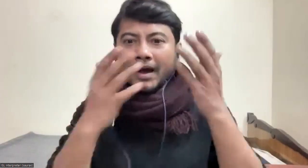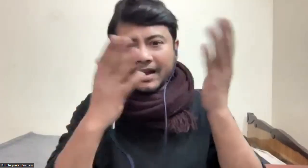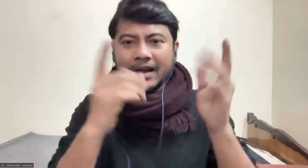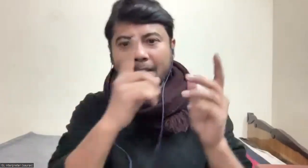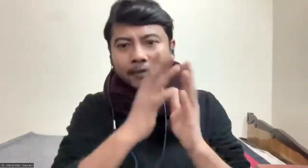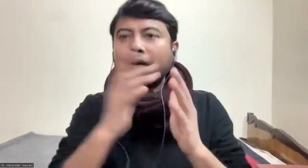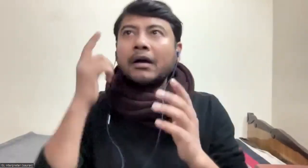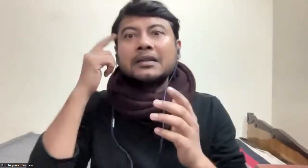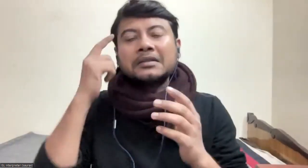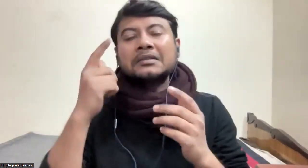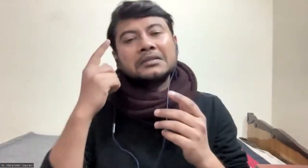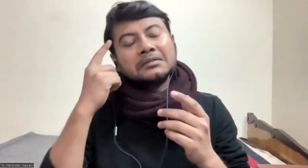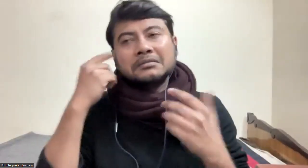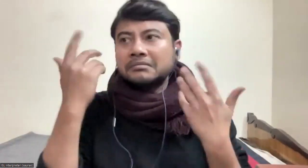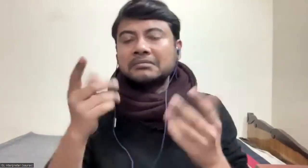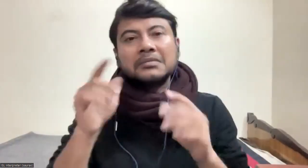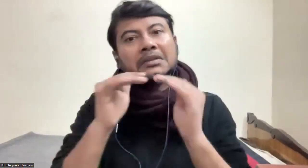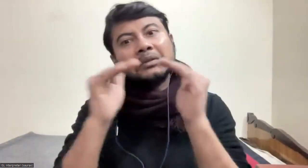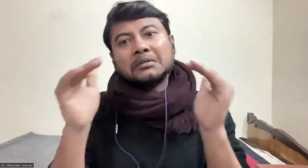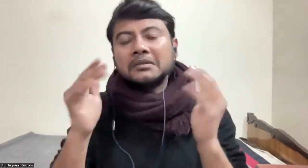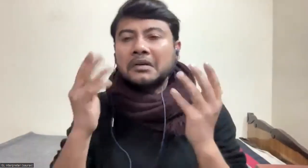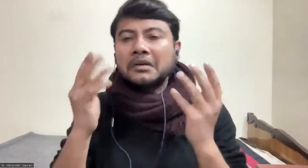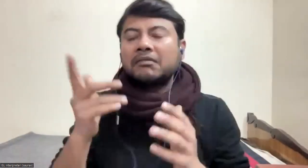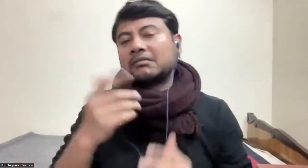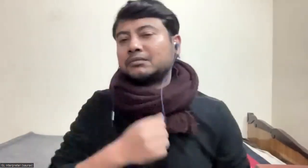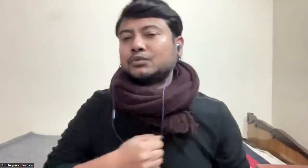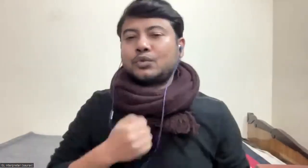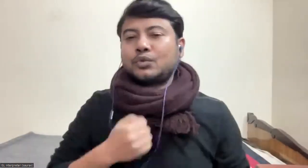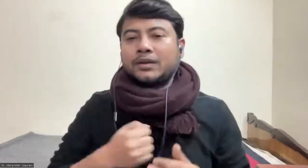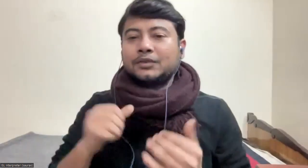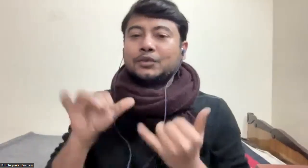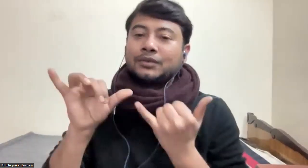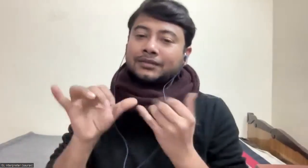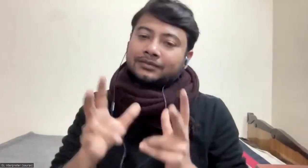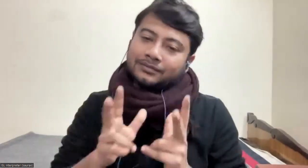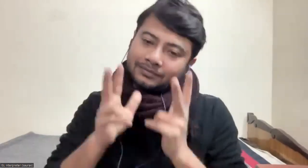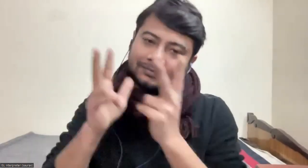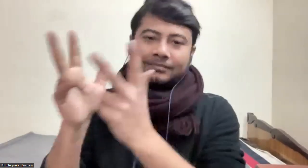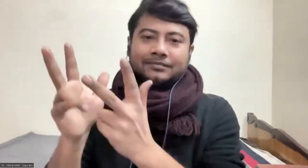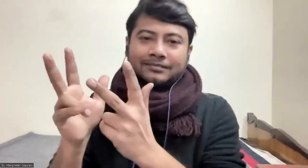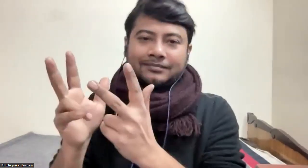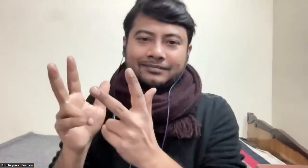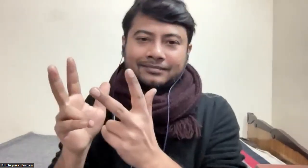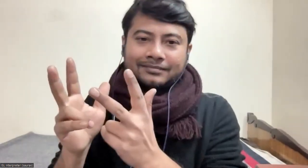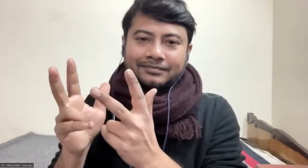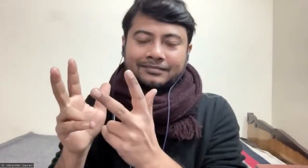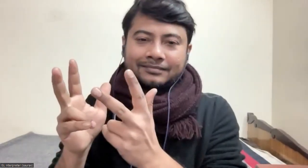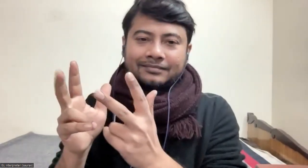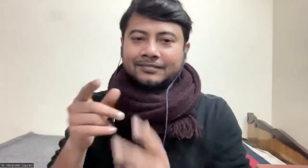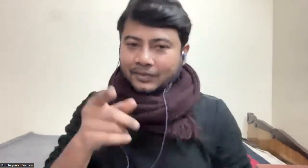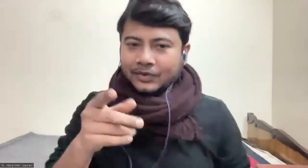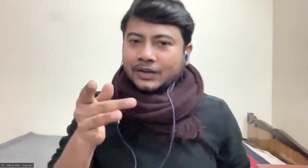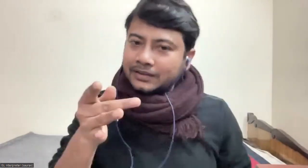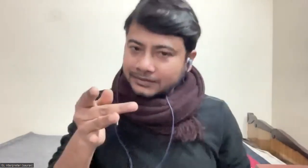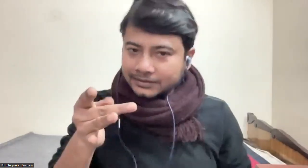basically, we need to seek forgiveness from the Supreme Lord's name. When we are chanting, say that, "Oh